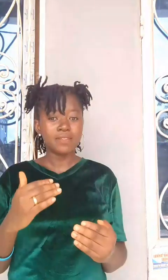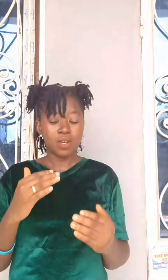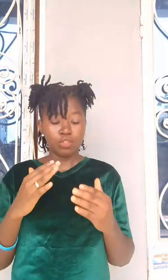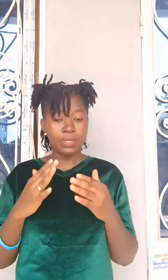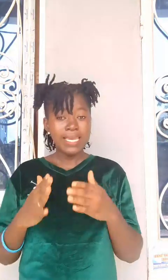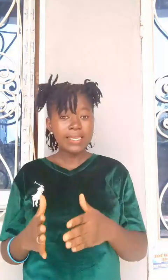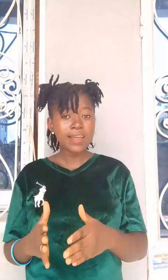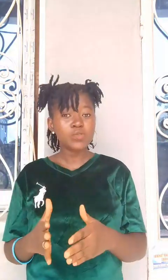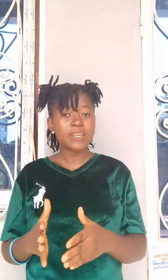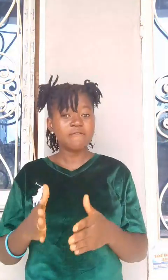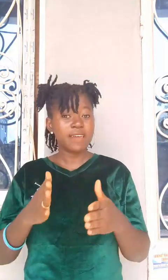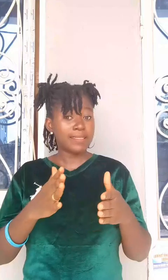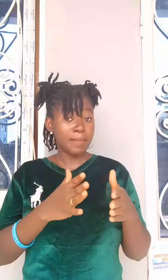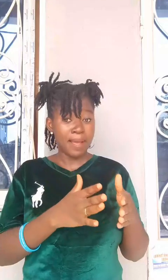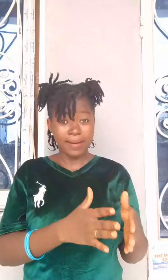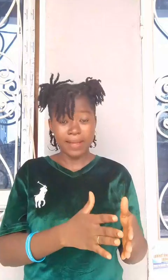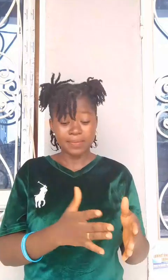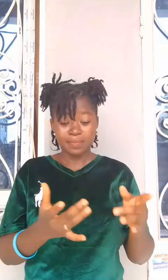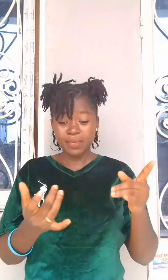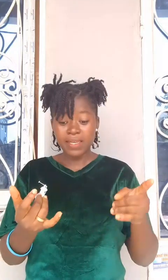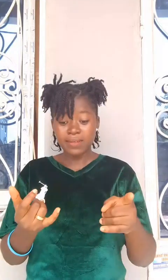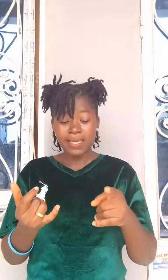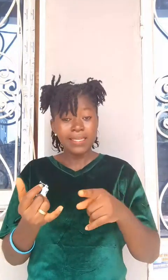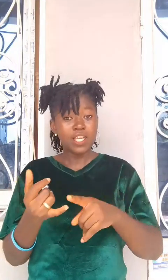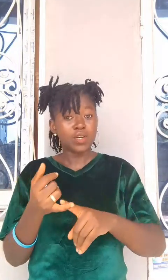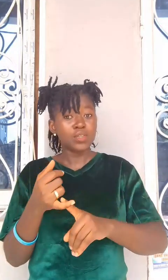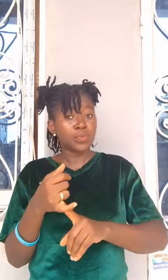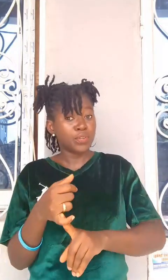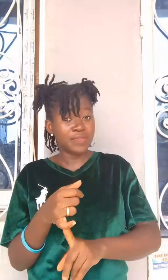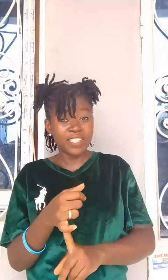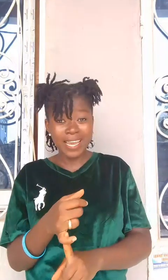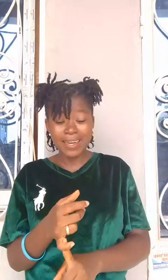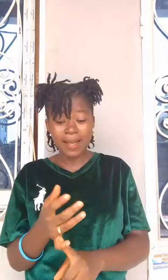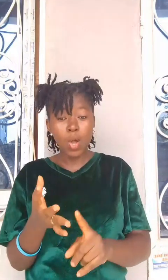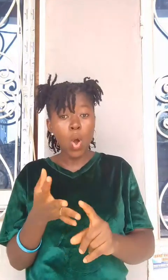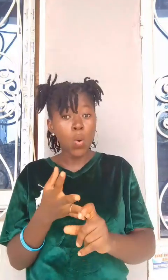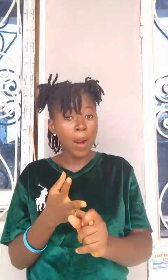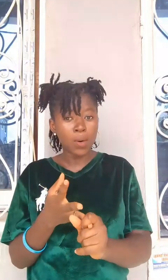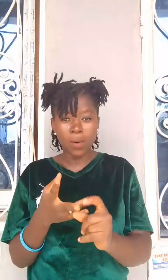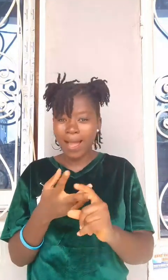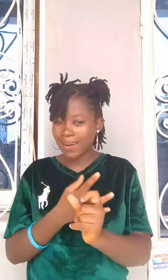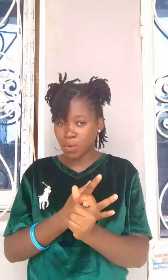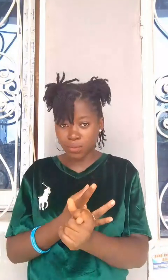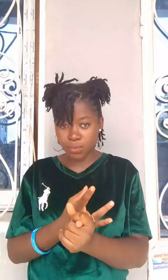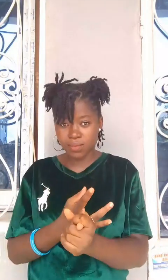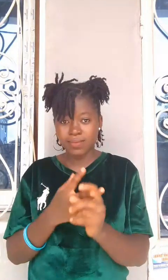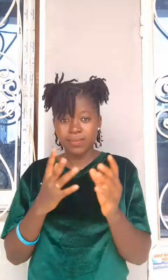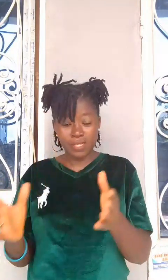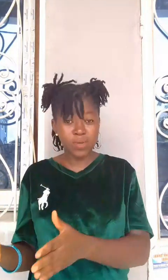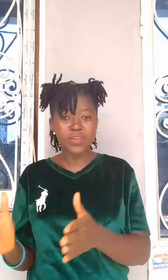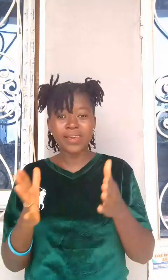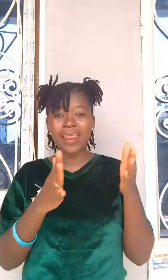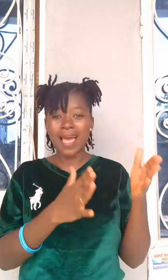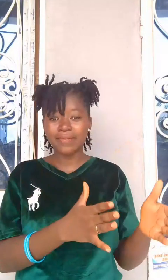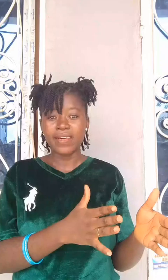it through intercourse with an infected partner, be it intercourse through the vaginal, oral, or anal route. This way you can have